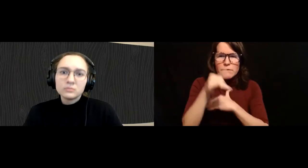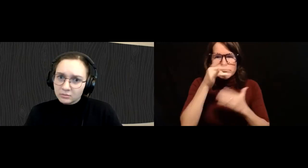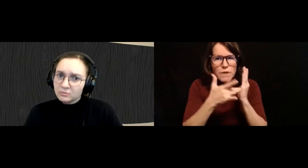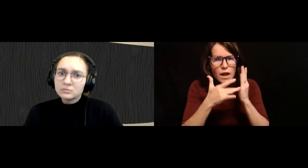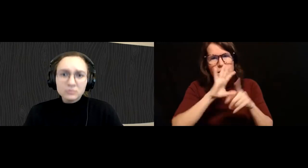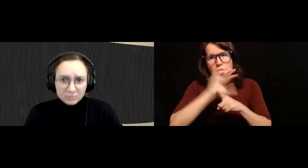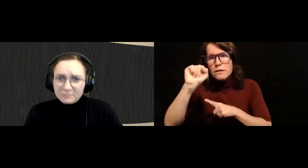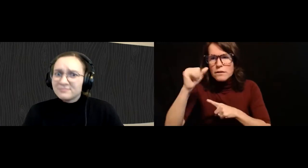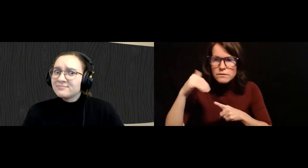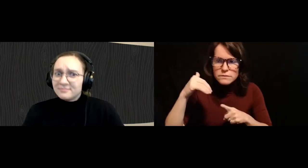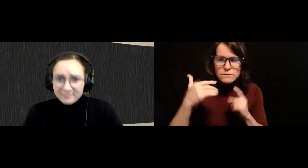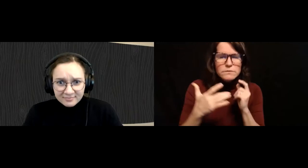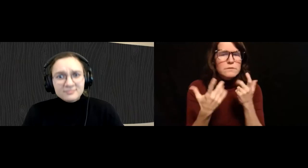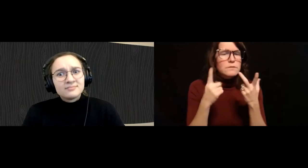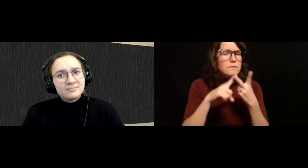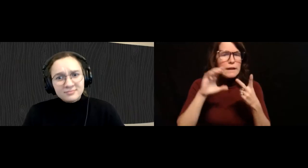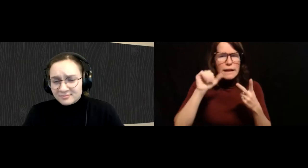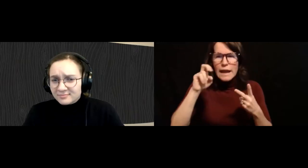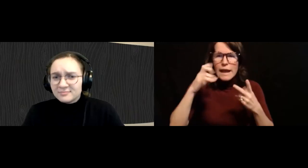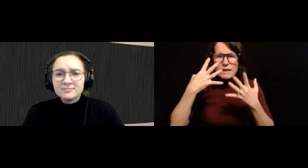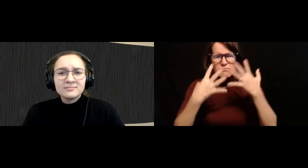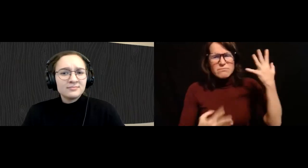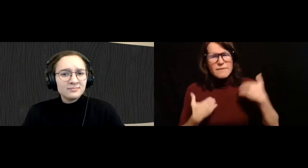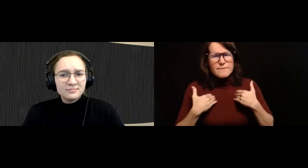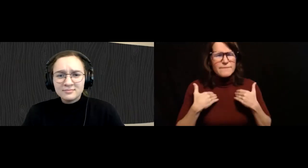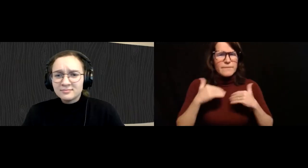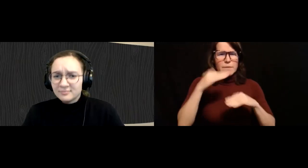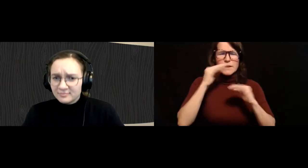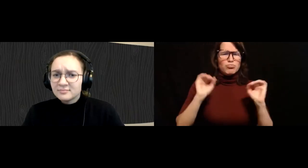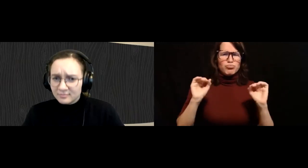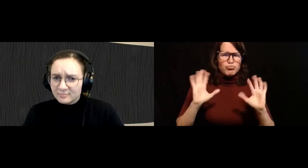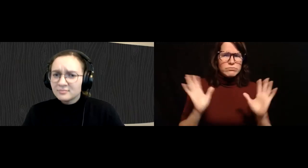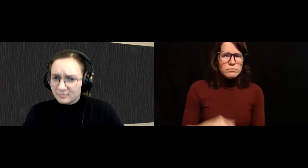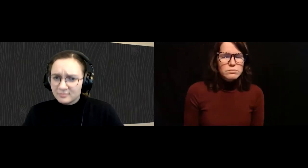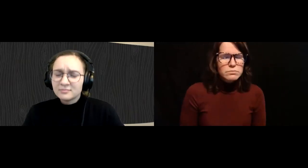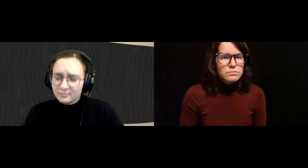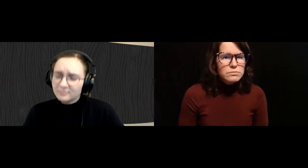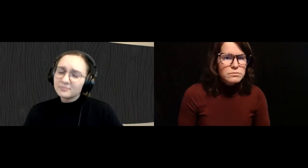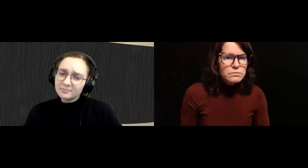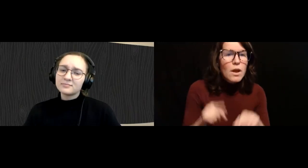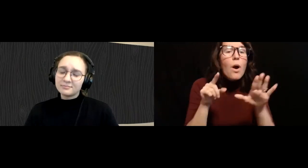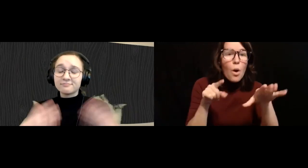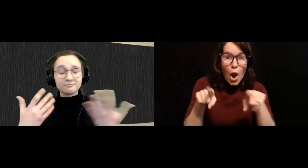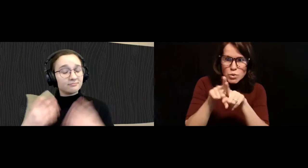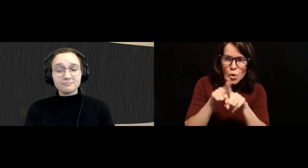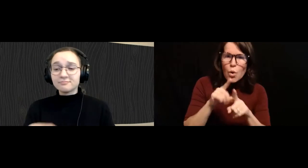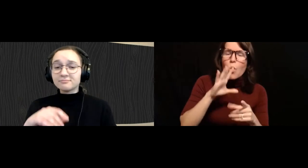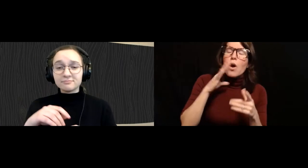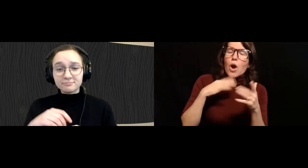And there's so much accessible technology other than just a cane these days.